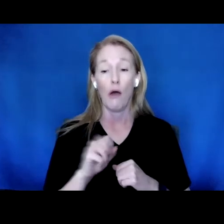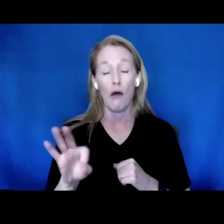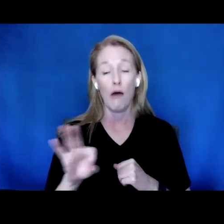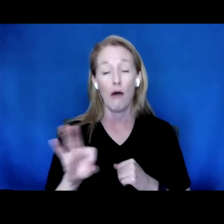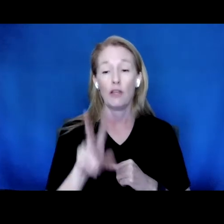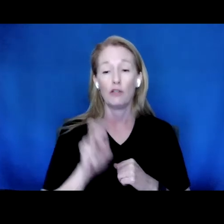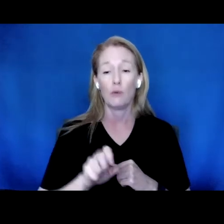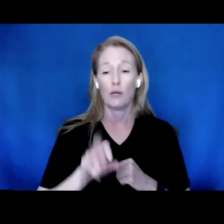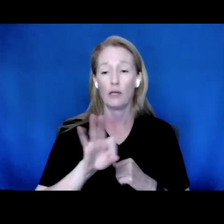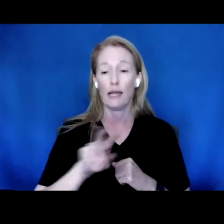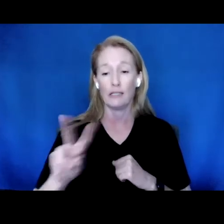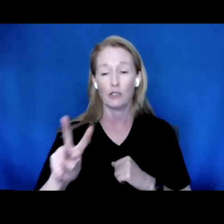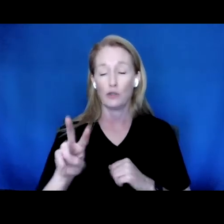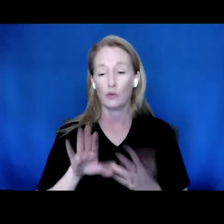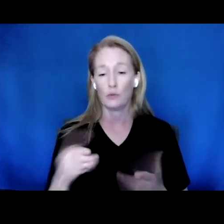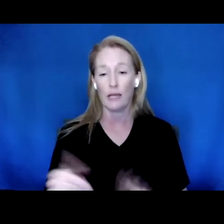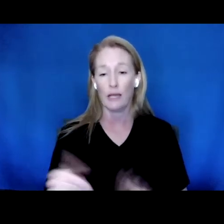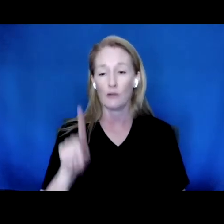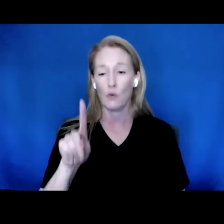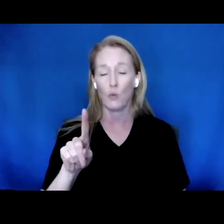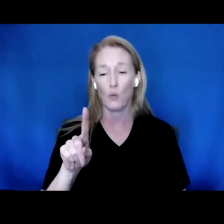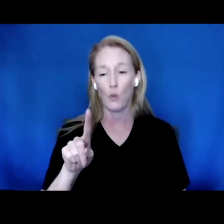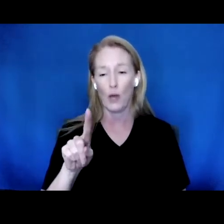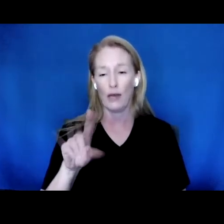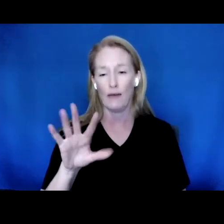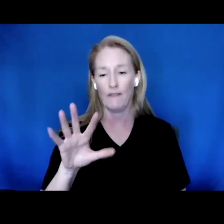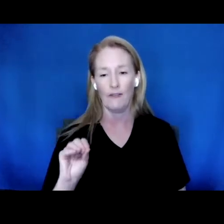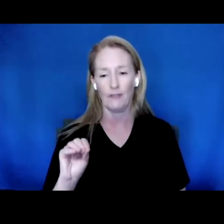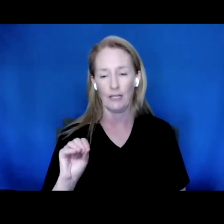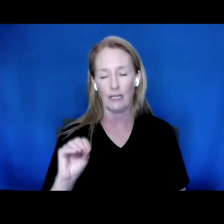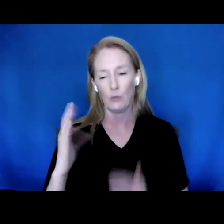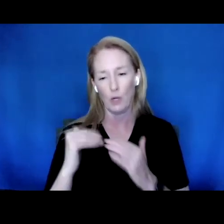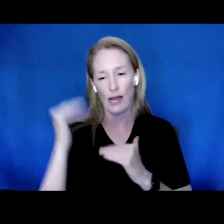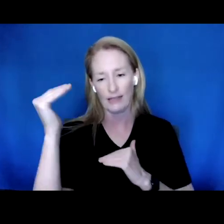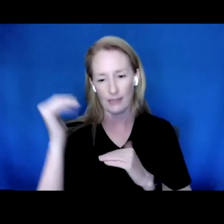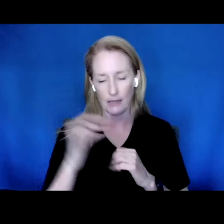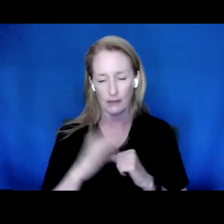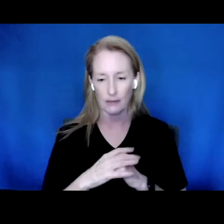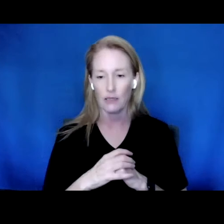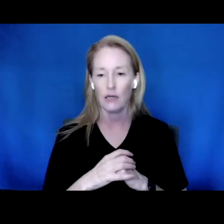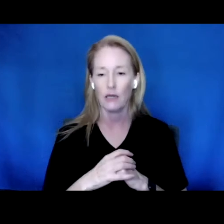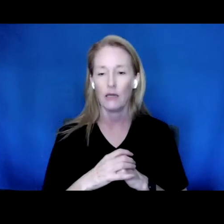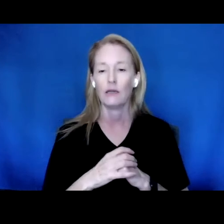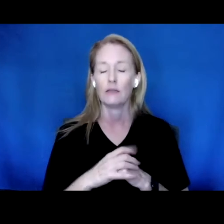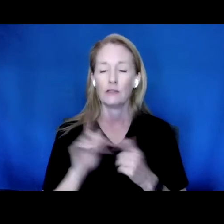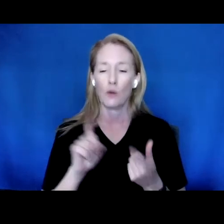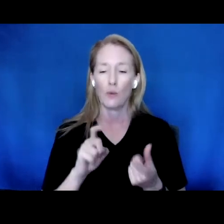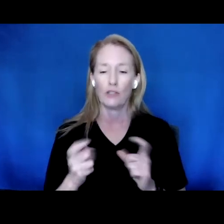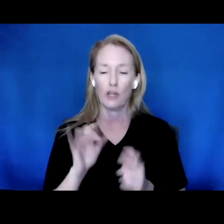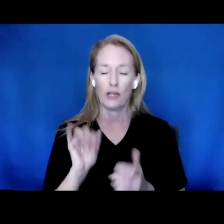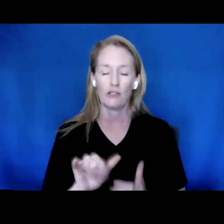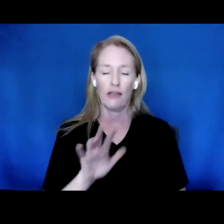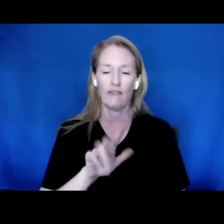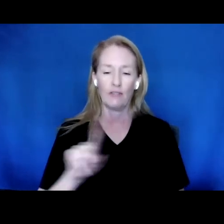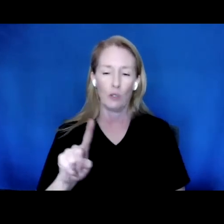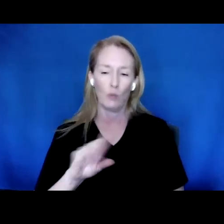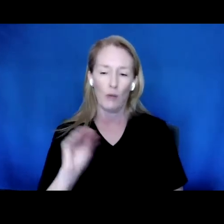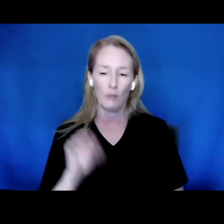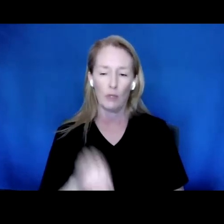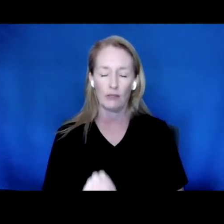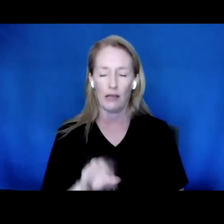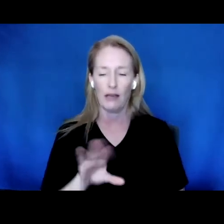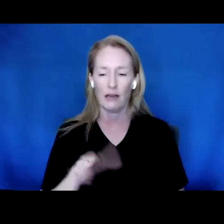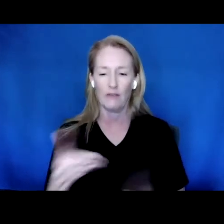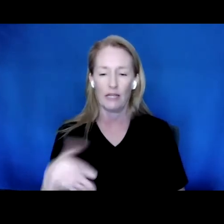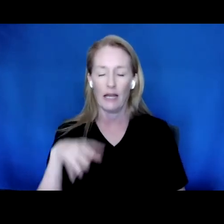of them were excess, which means that 51% of the deaths amongst American Indian and Alaska